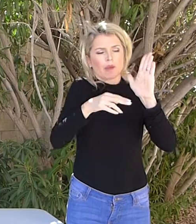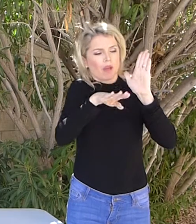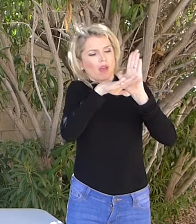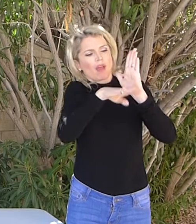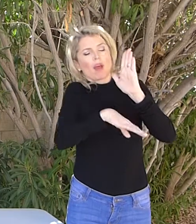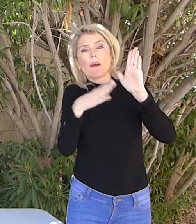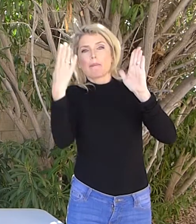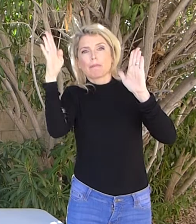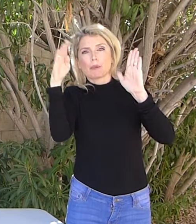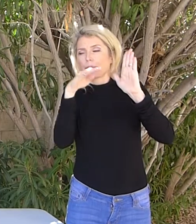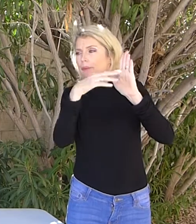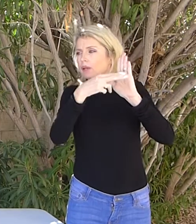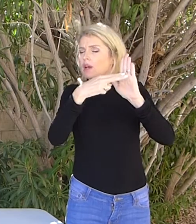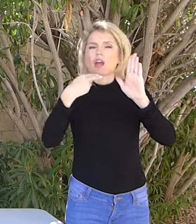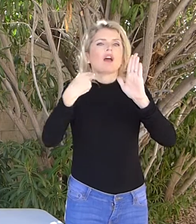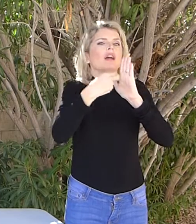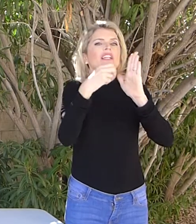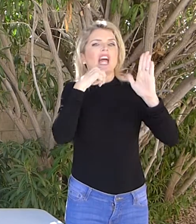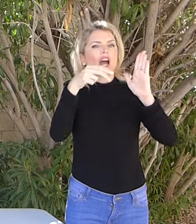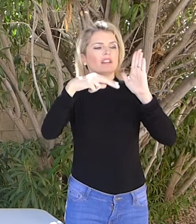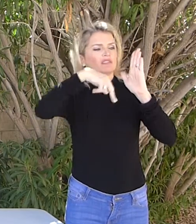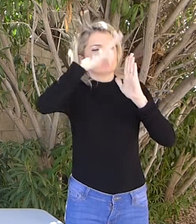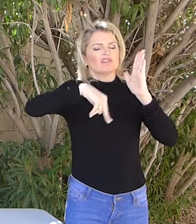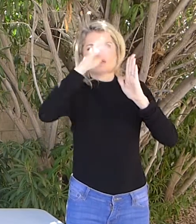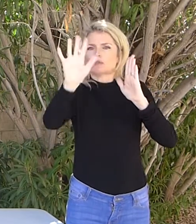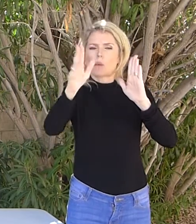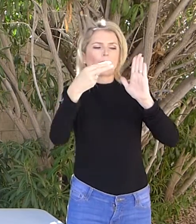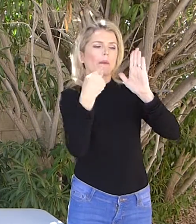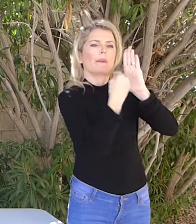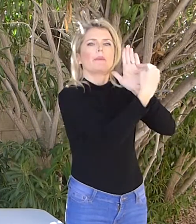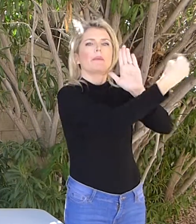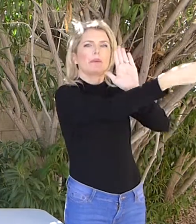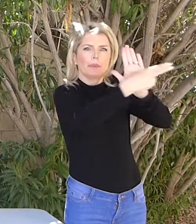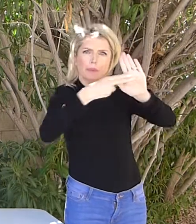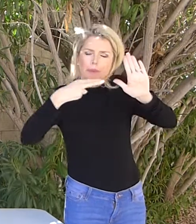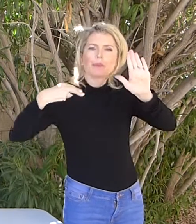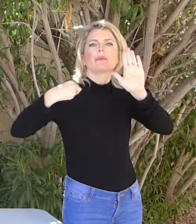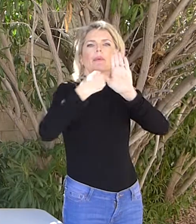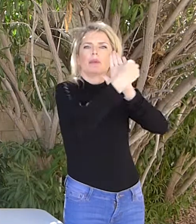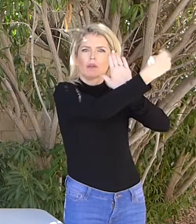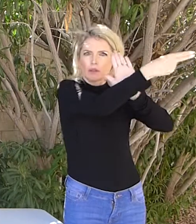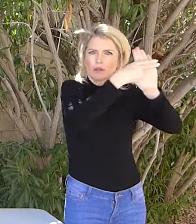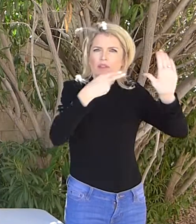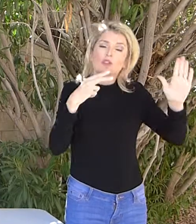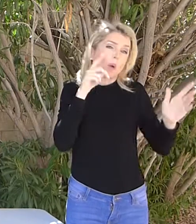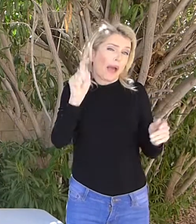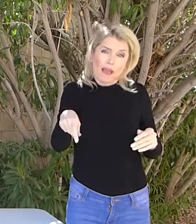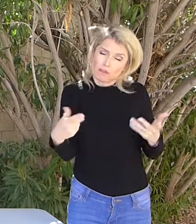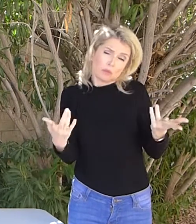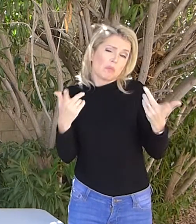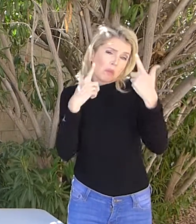I'm doing long, even strokes. You don't have to do it this way.